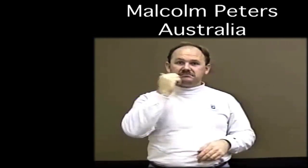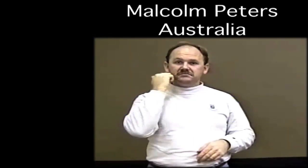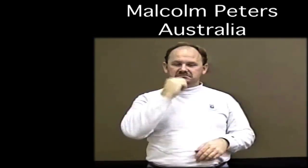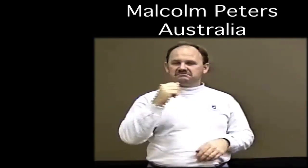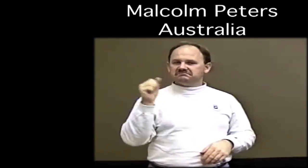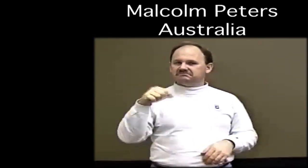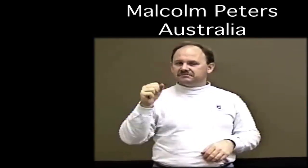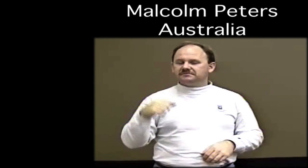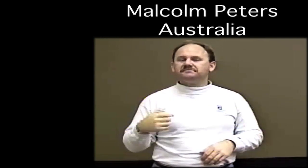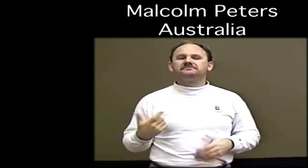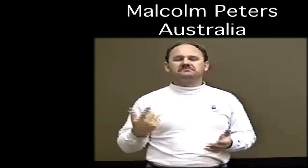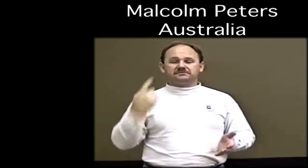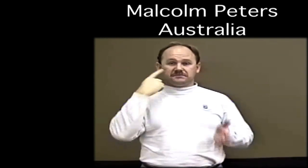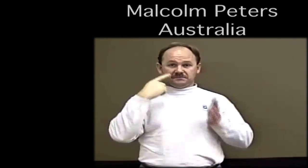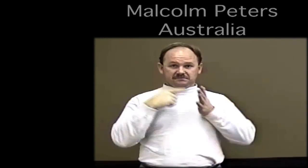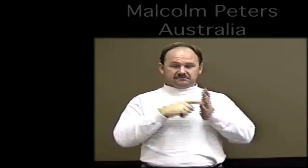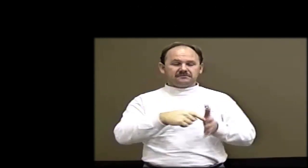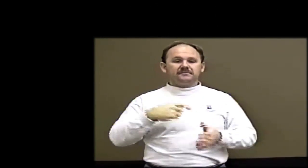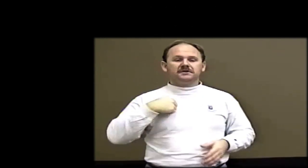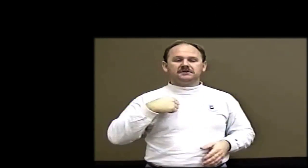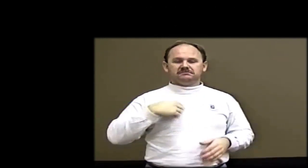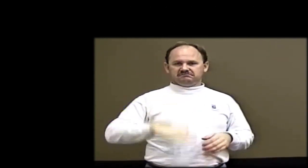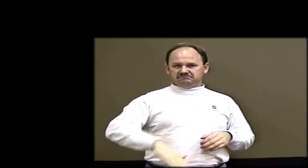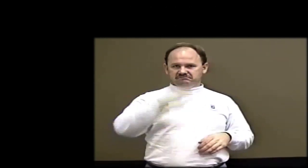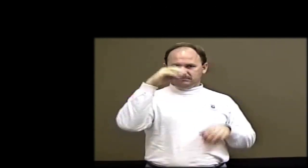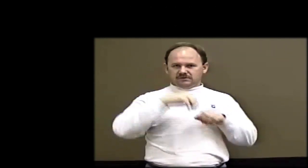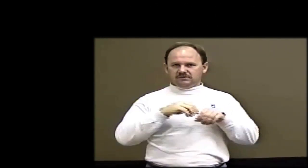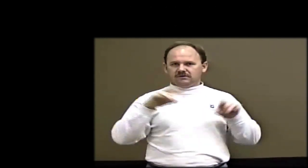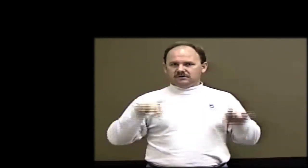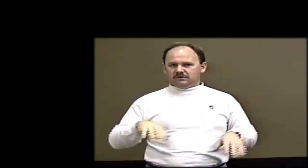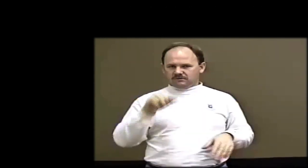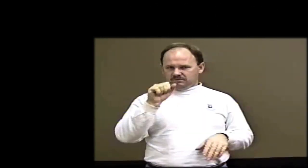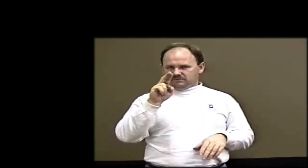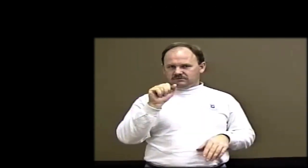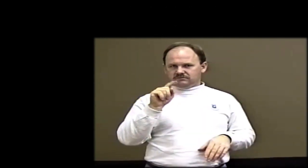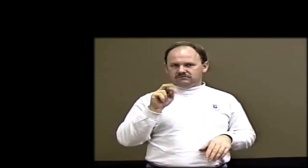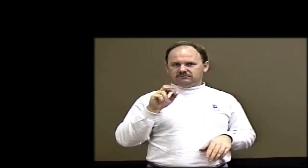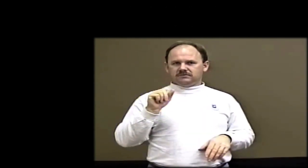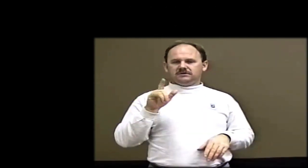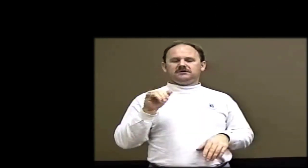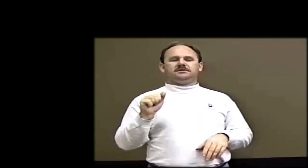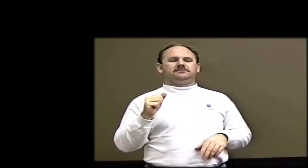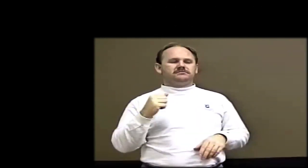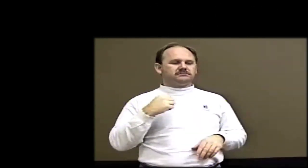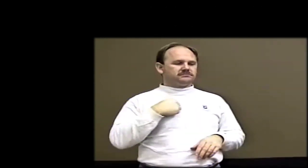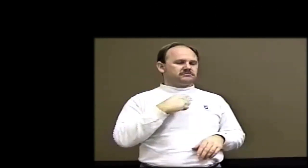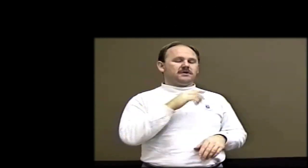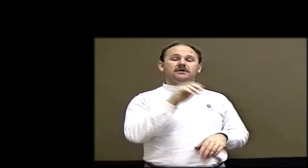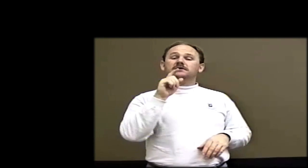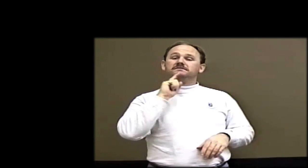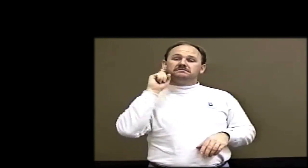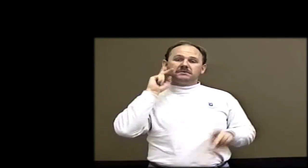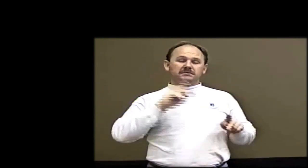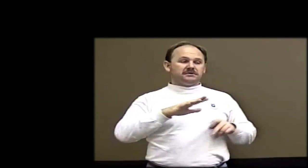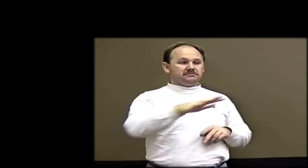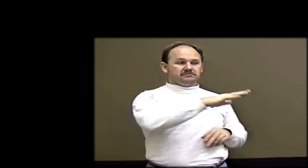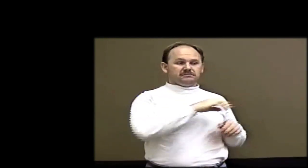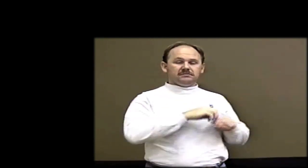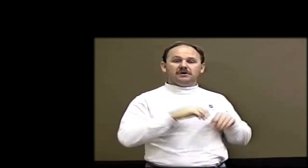Growing up in Australia, I use two languages regularly. The deaf community there primarily uses Auslan. We also